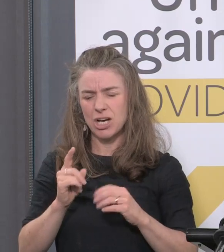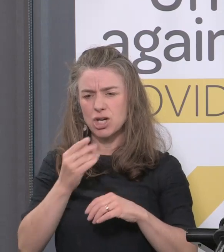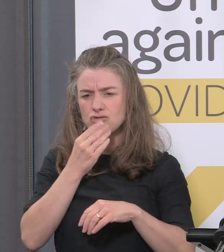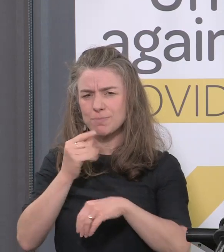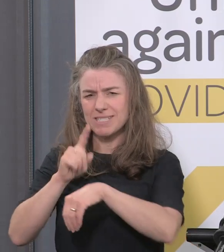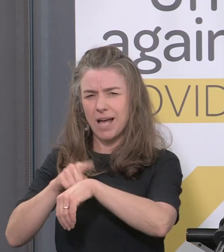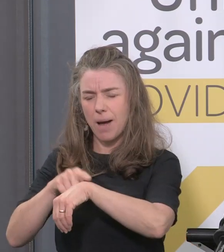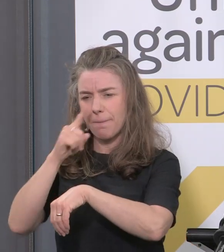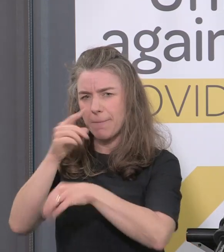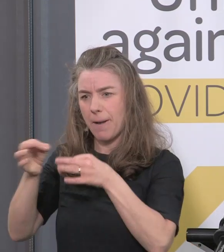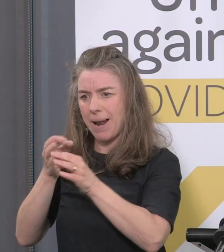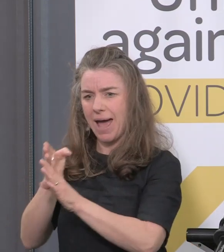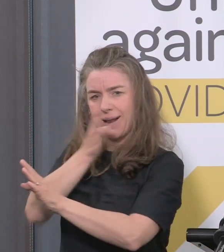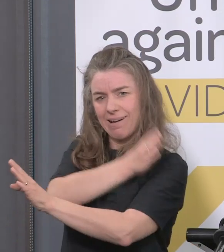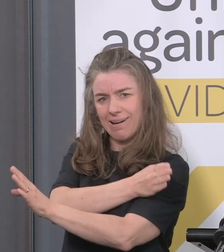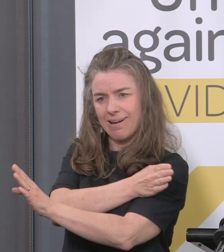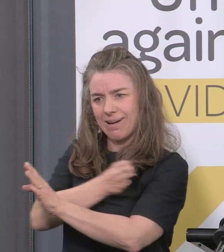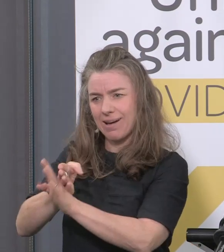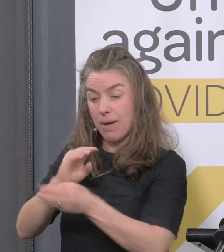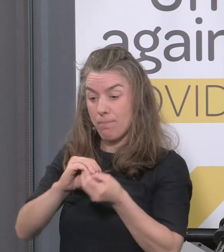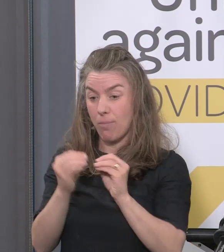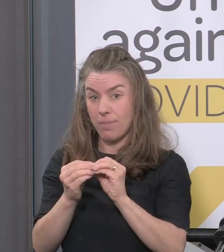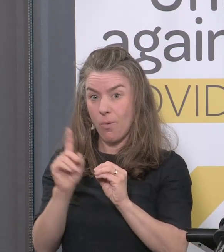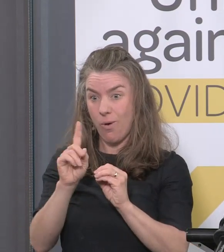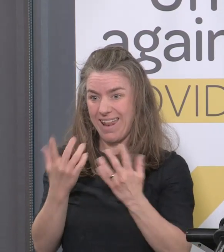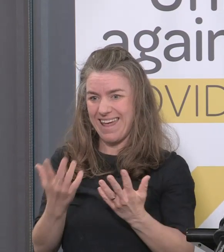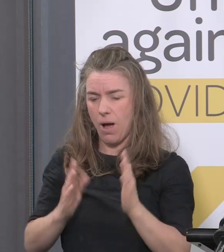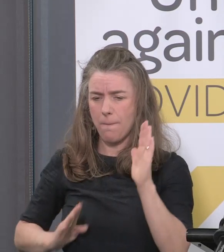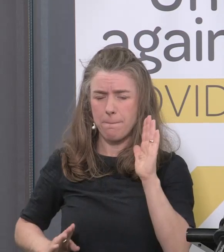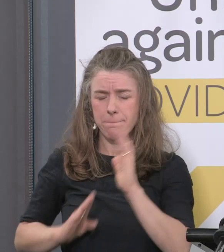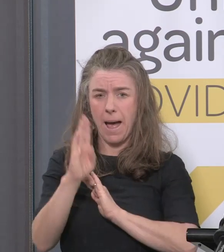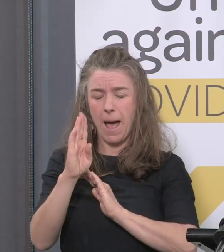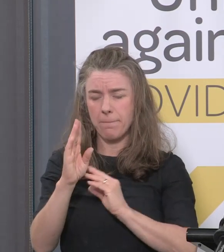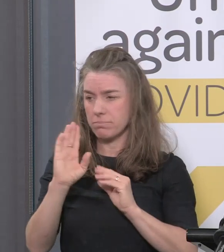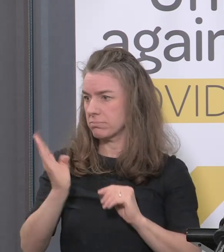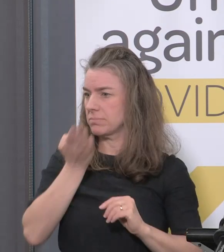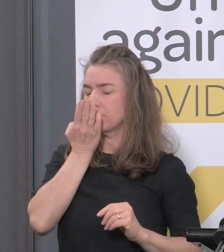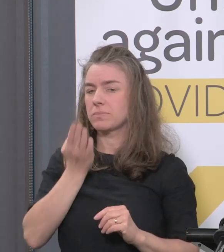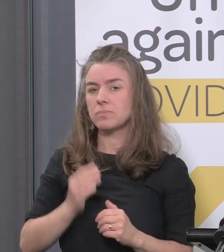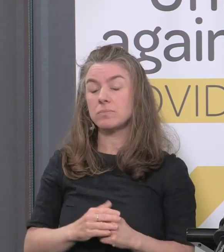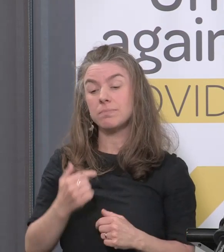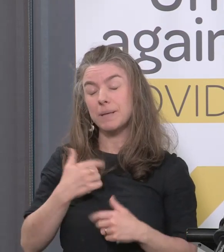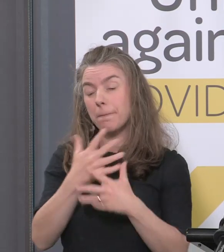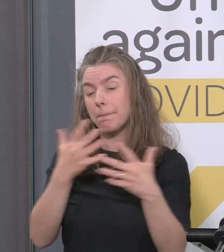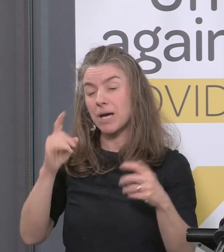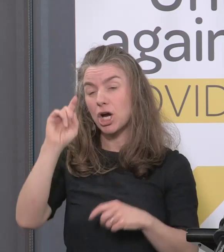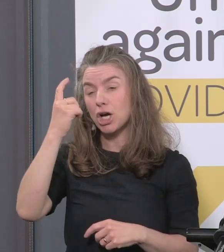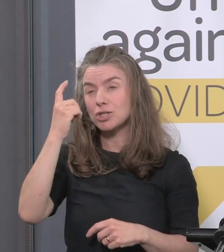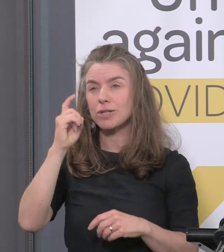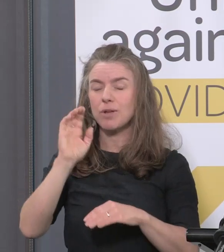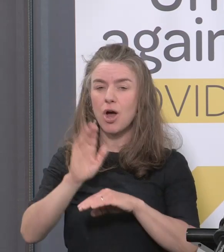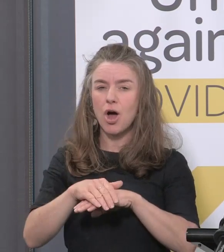Christmas. The issue here is that it's arrived and it's unplanned, and as a result, my biggest concern right now, I think, is